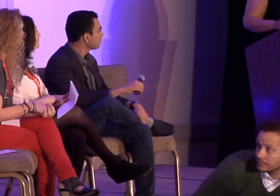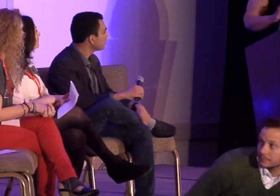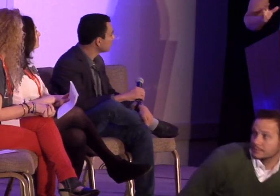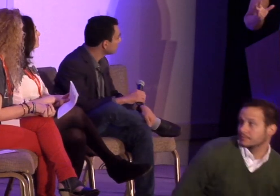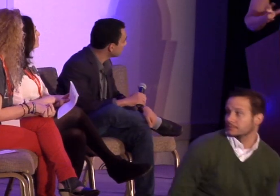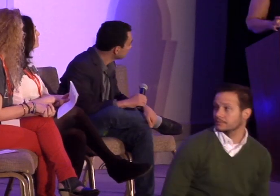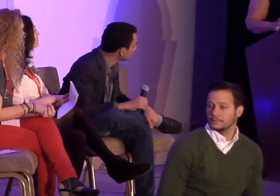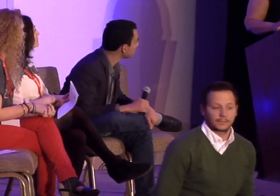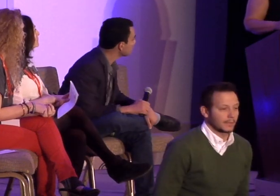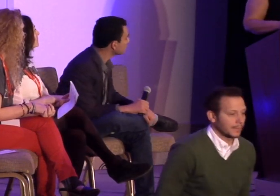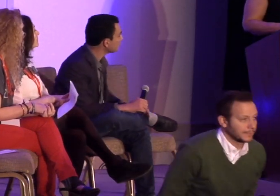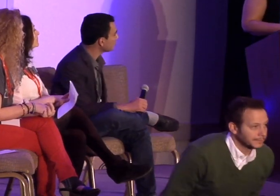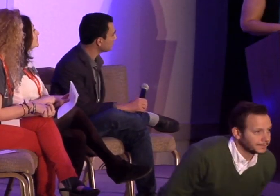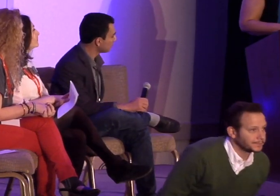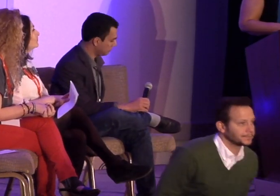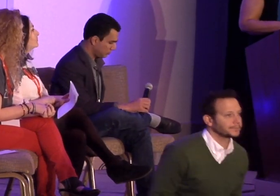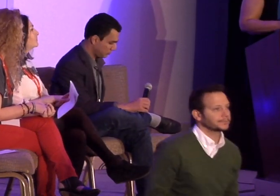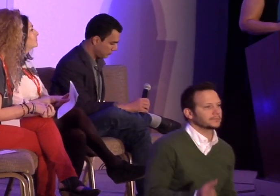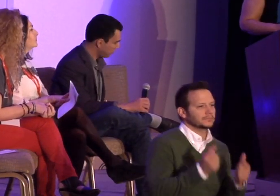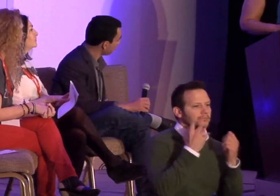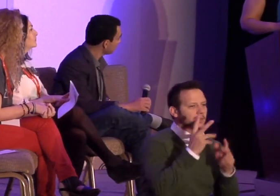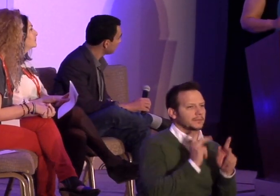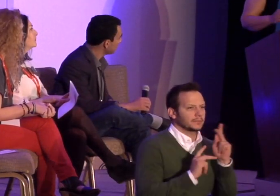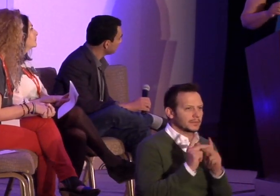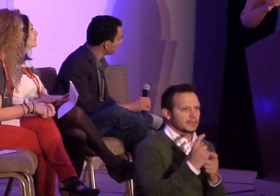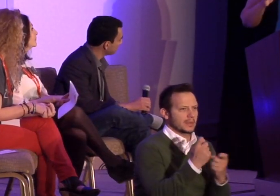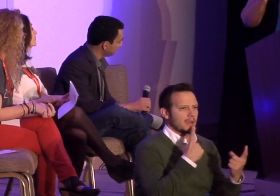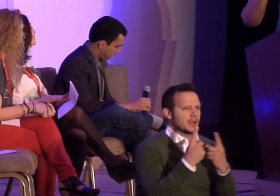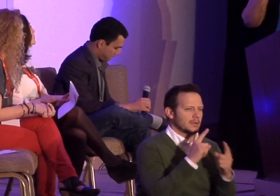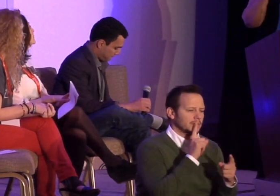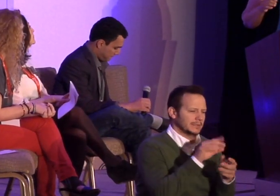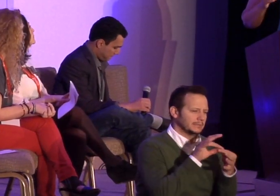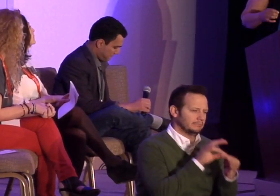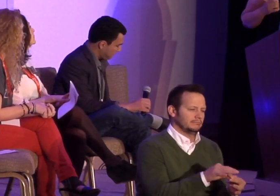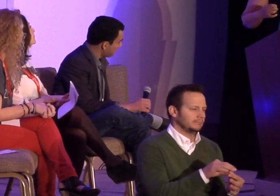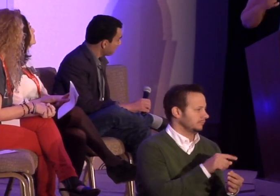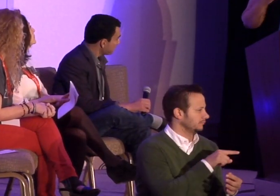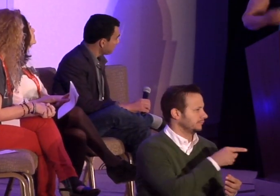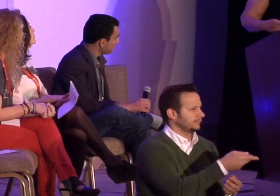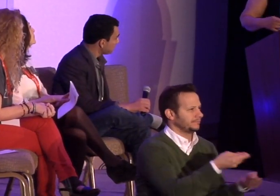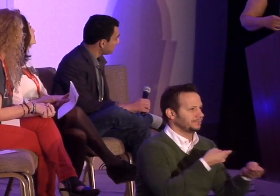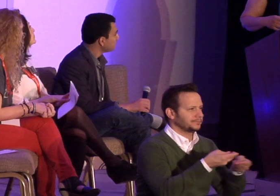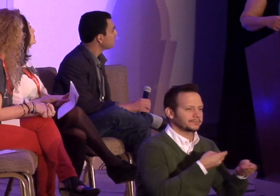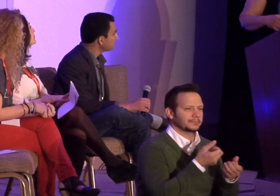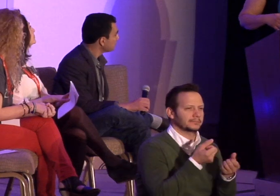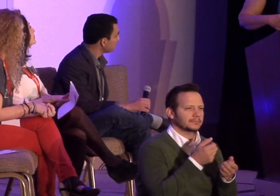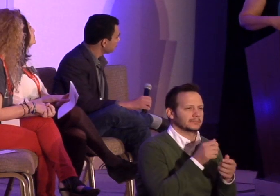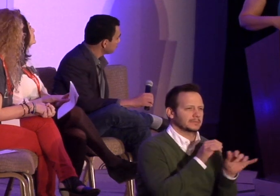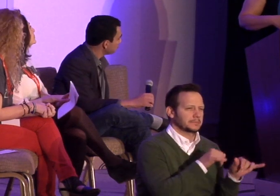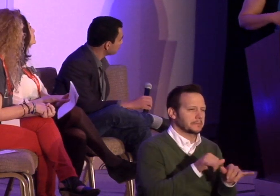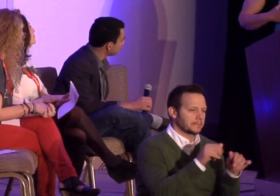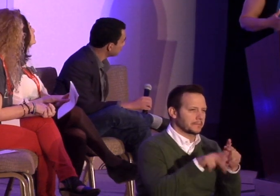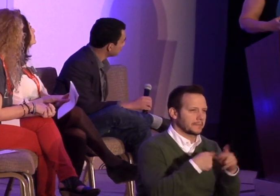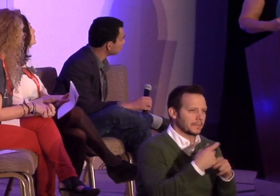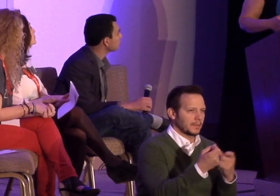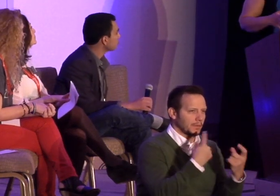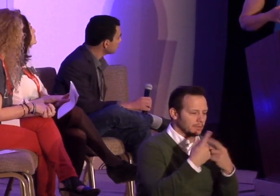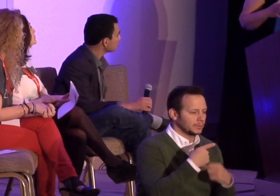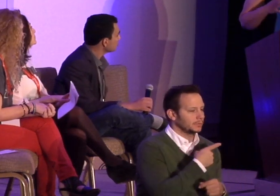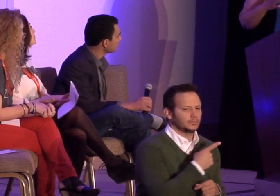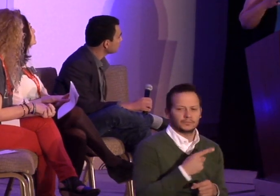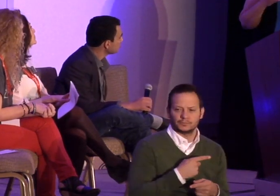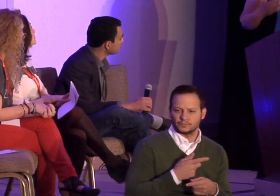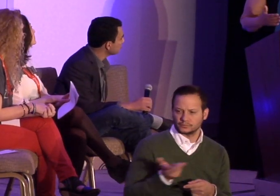question in a similar vein, and it deals with, when you talk about helping